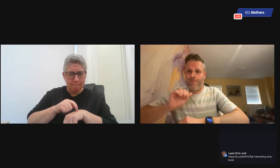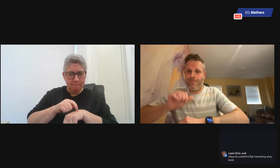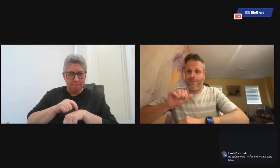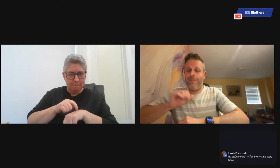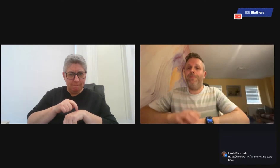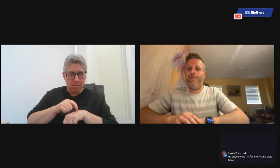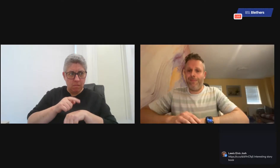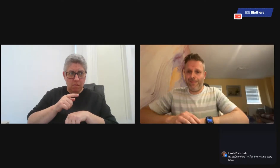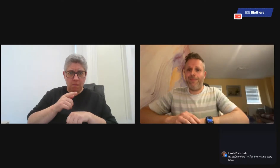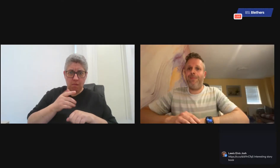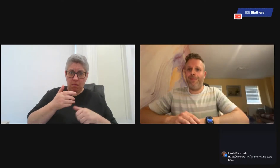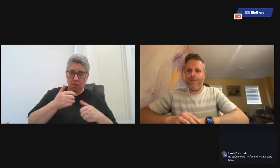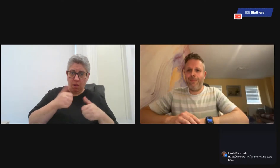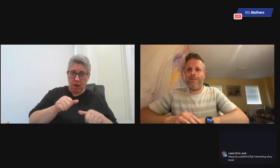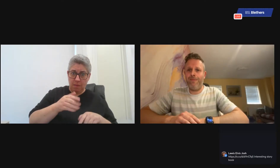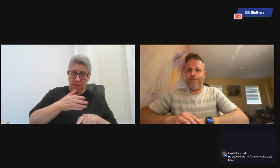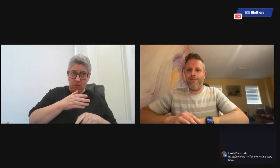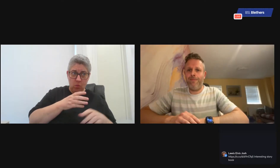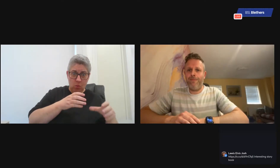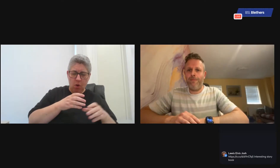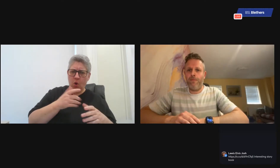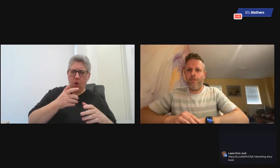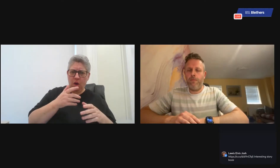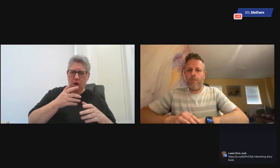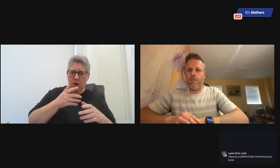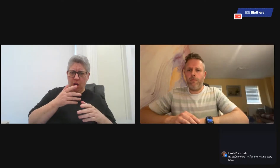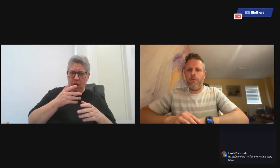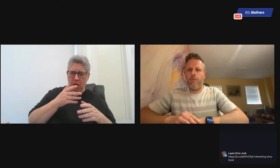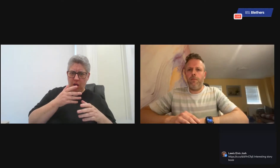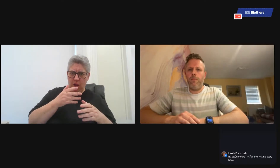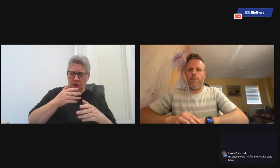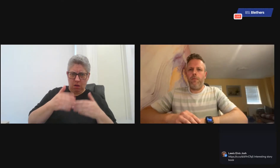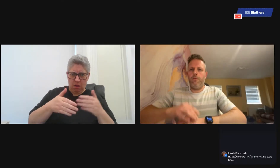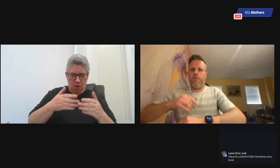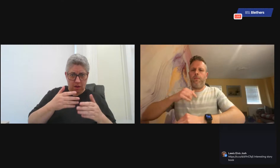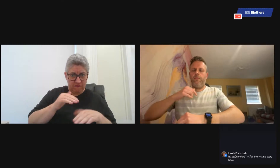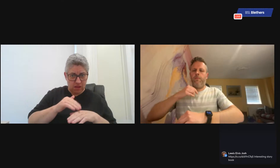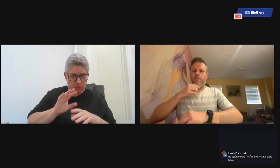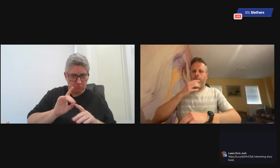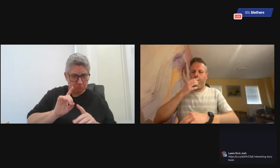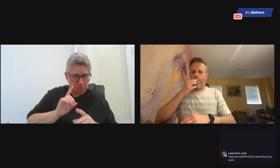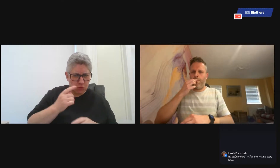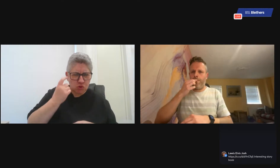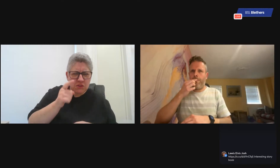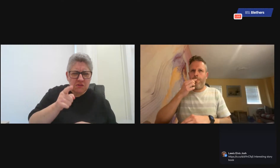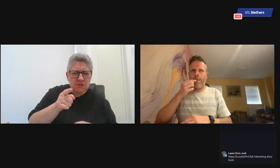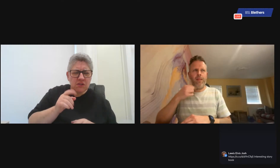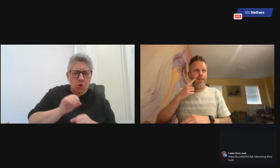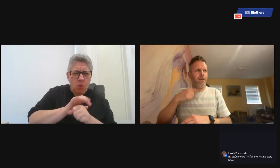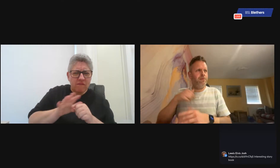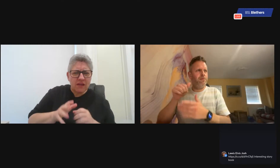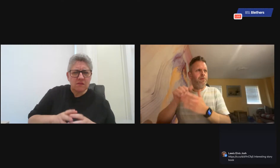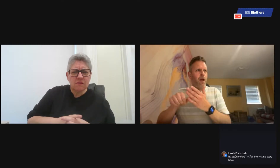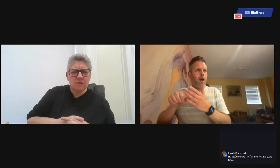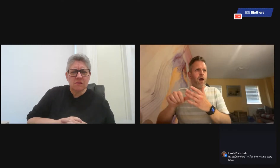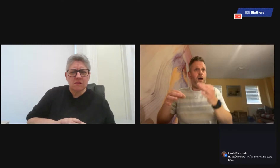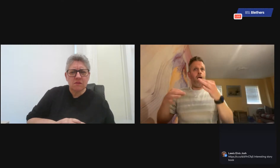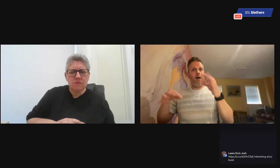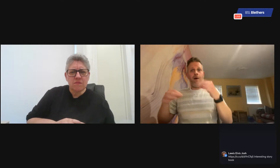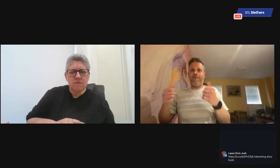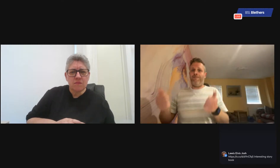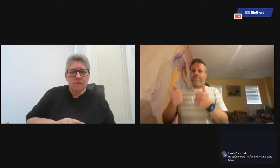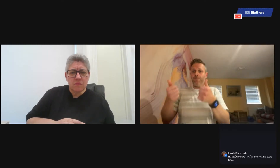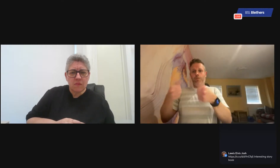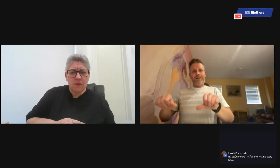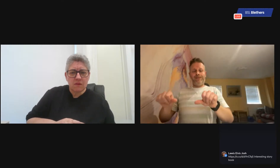Now, I'm thinking that means that you've been working through COVID. So, did you get a placement before COVID, or how